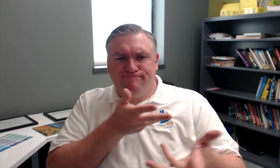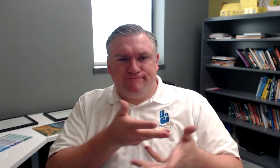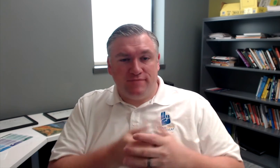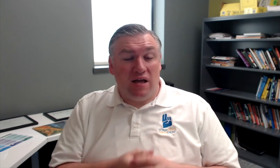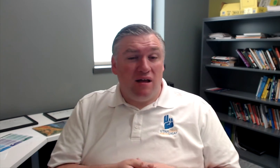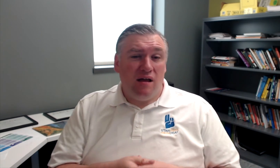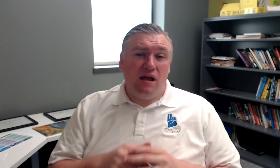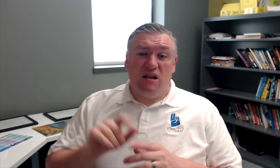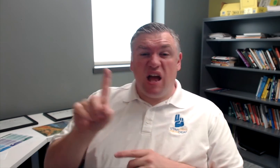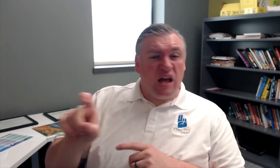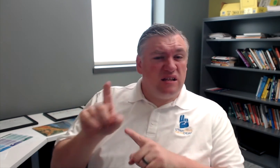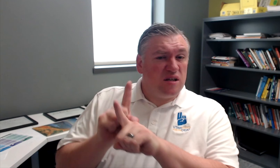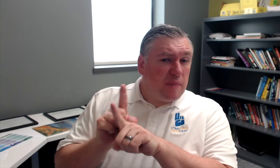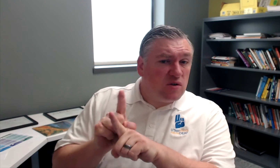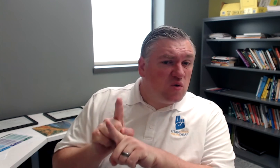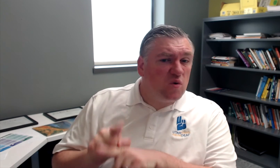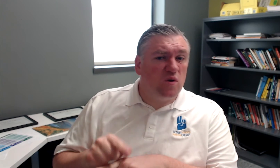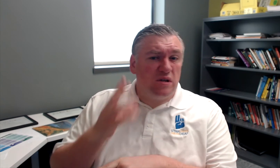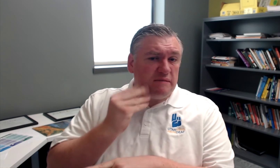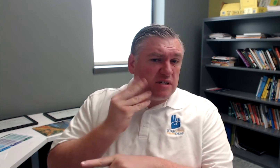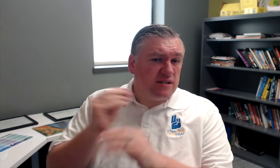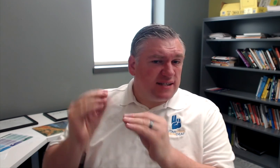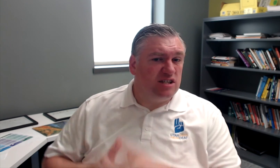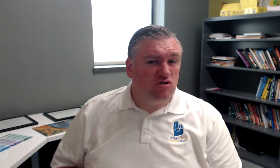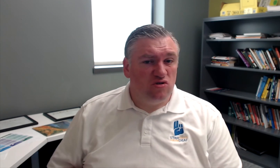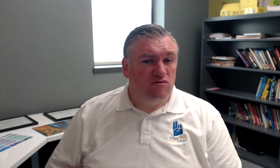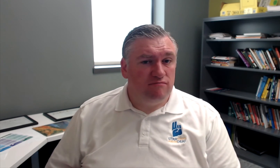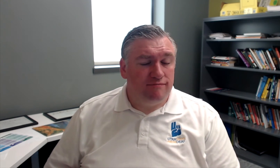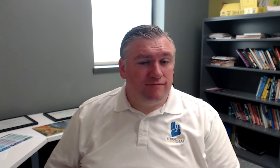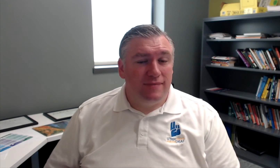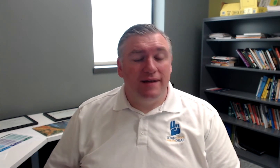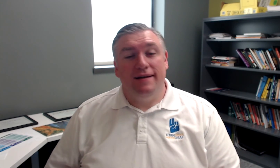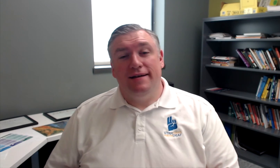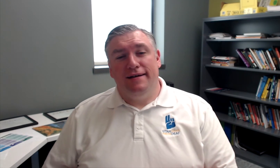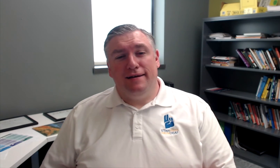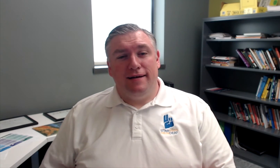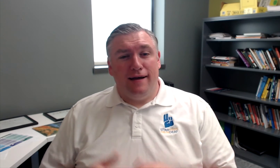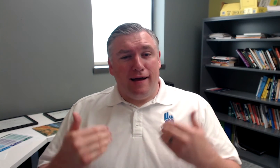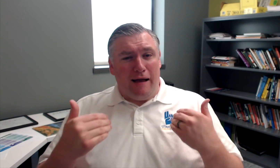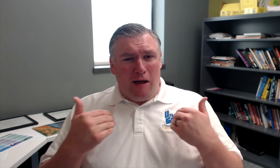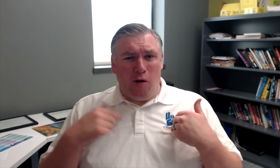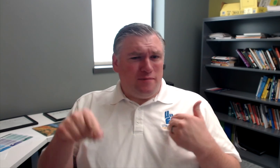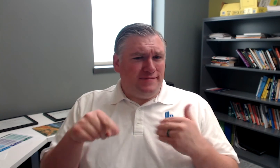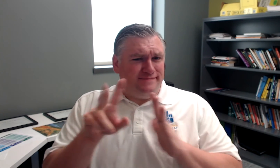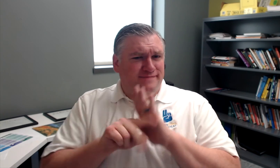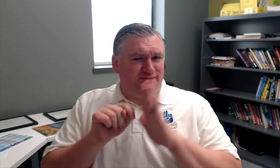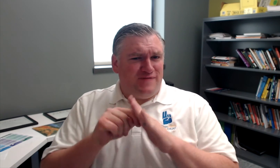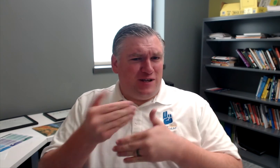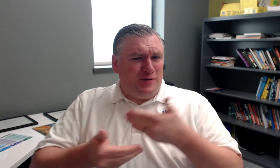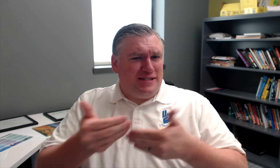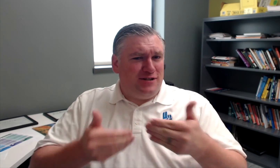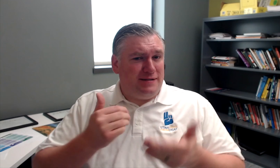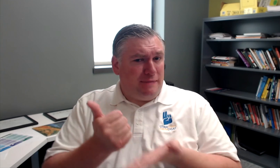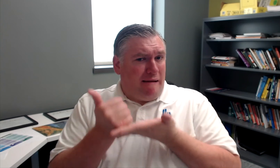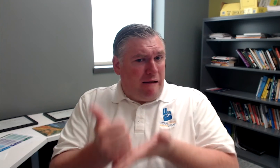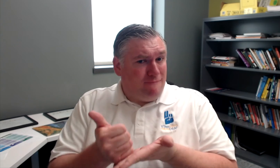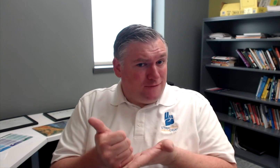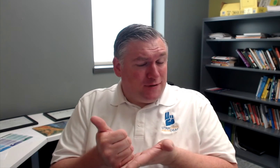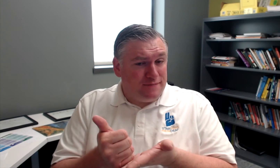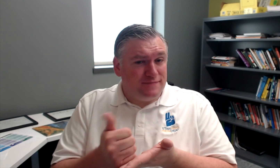your principal, ask a mentor, an experienced teacher. I hope this video series has been